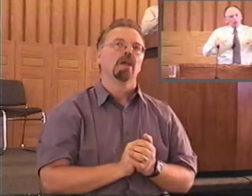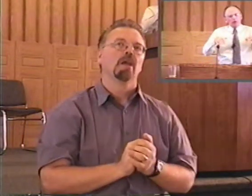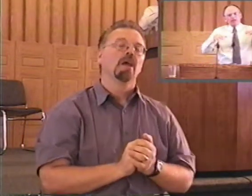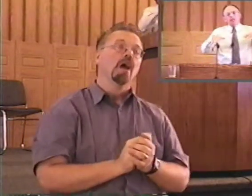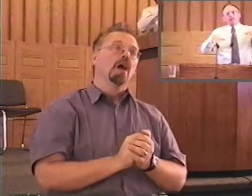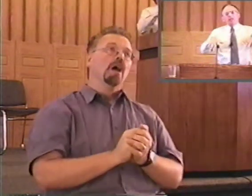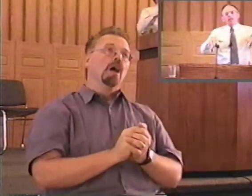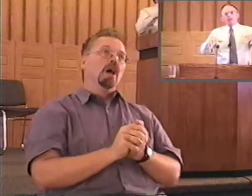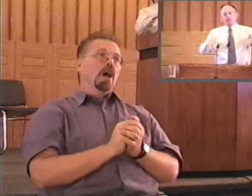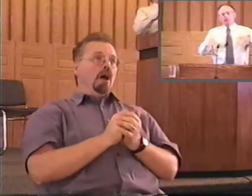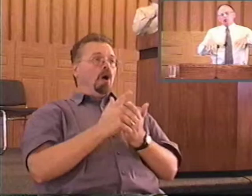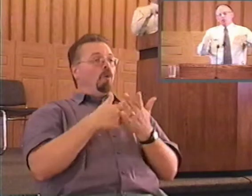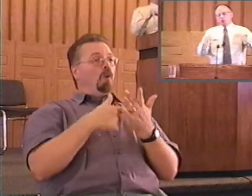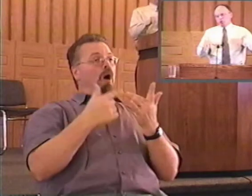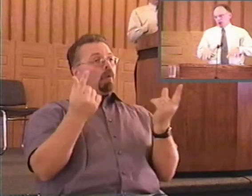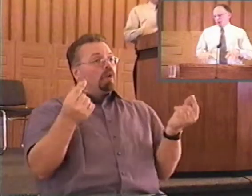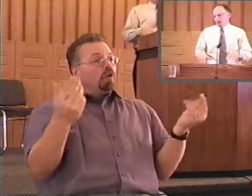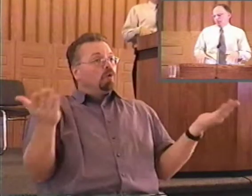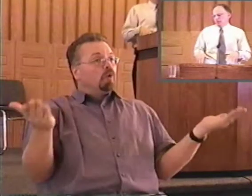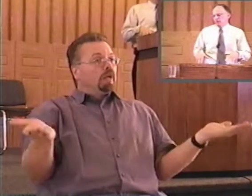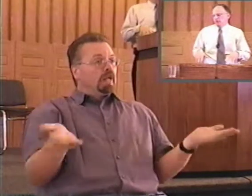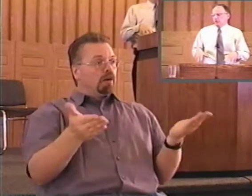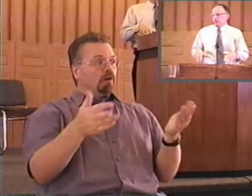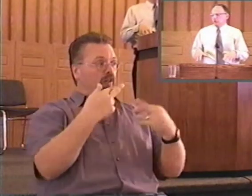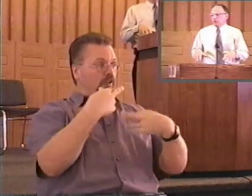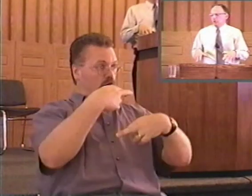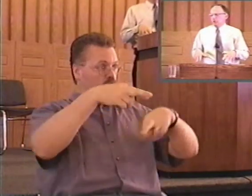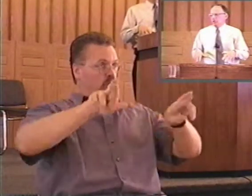That what we do here in this room